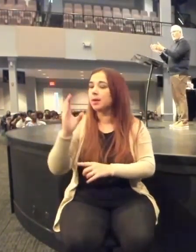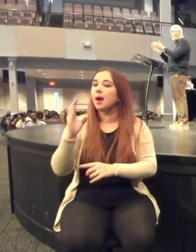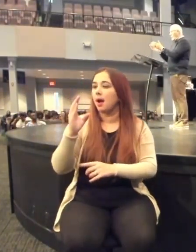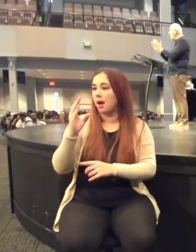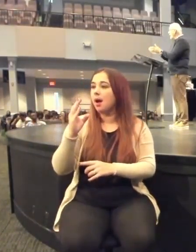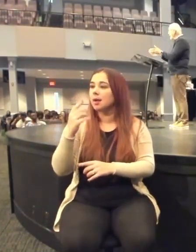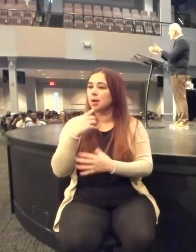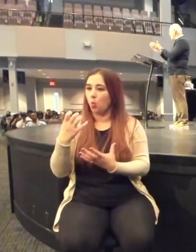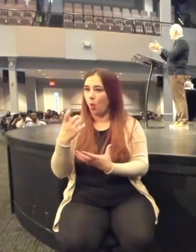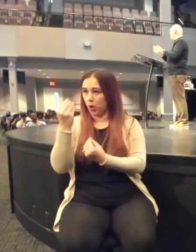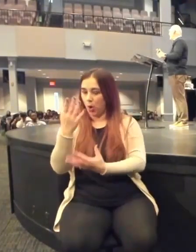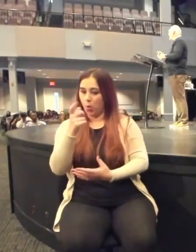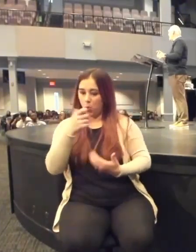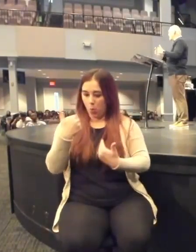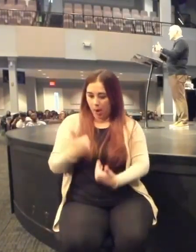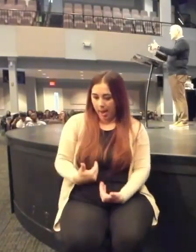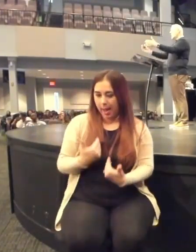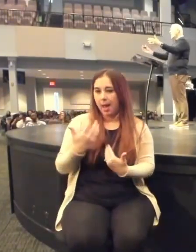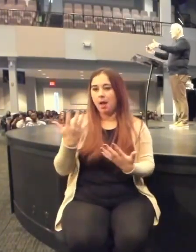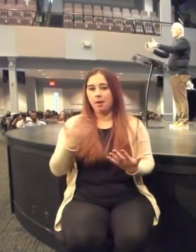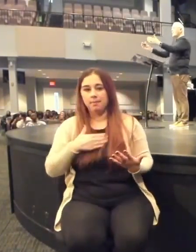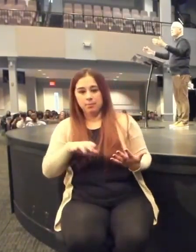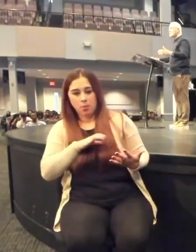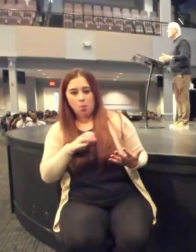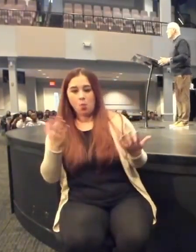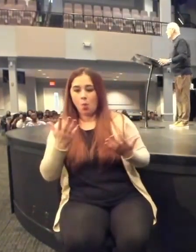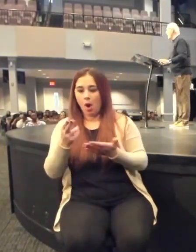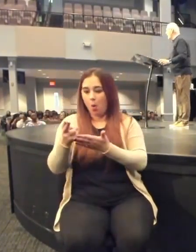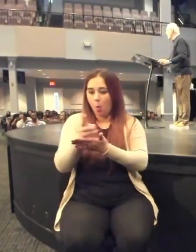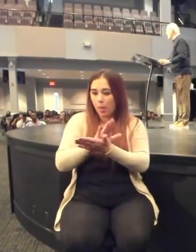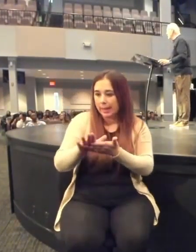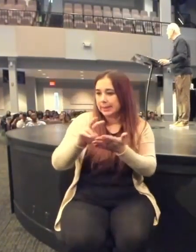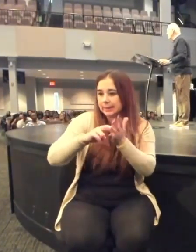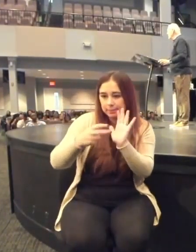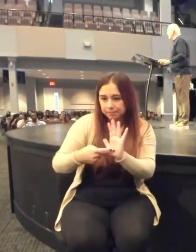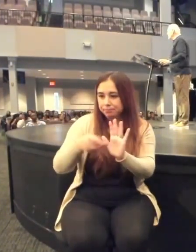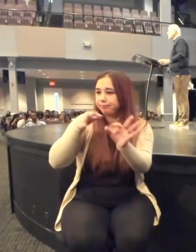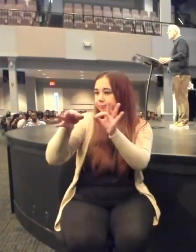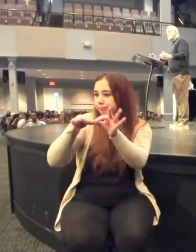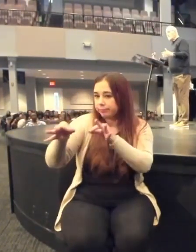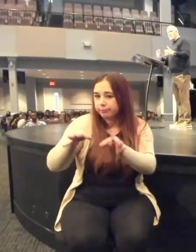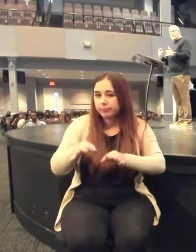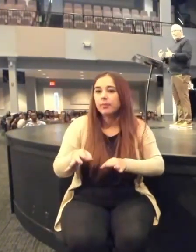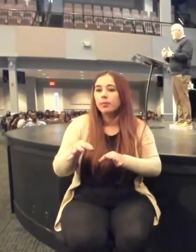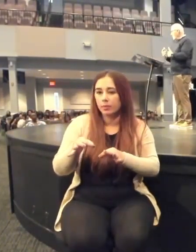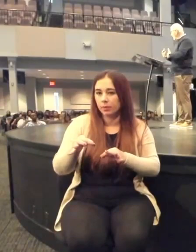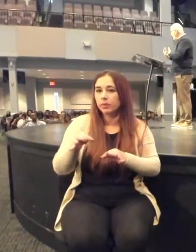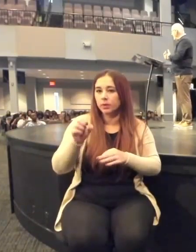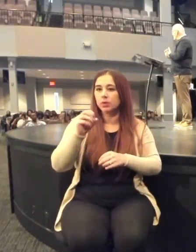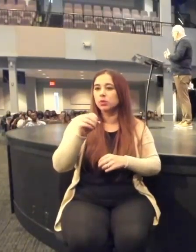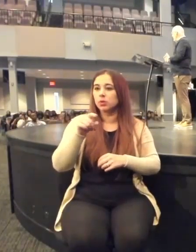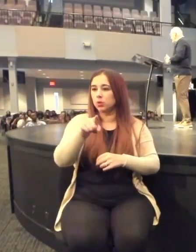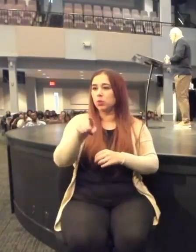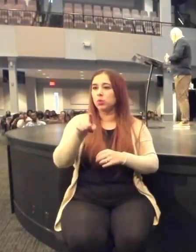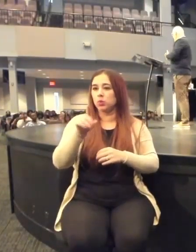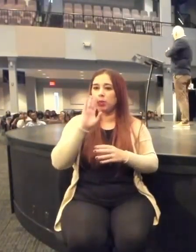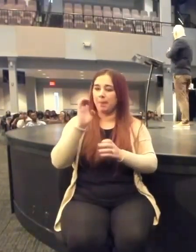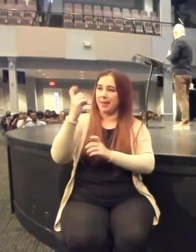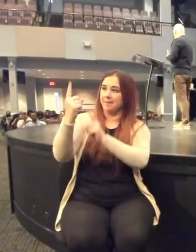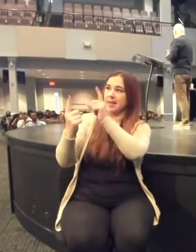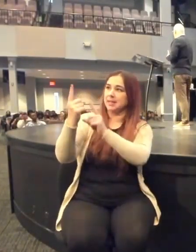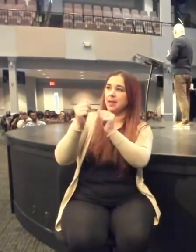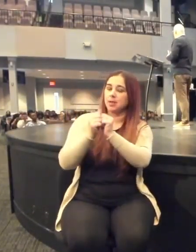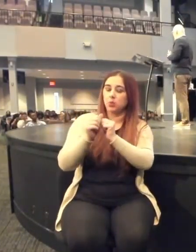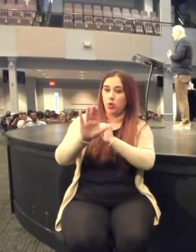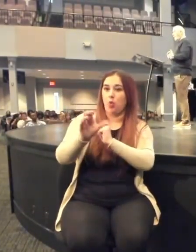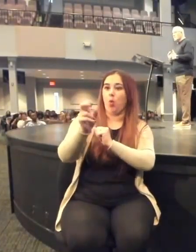know who I am and what I'm like, and I want you to know what holiness is all about, so that you'll be face to face with your own